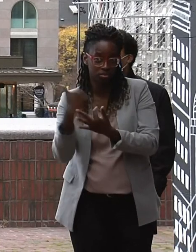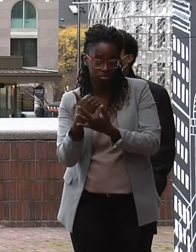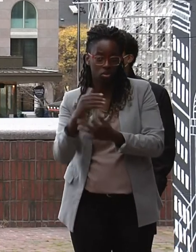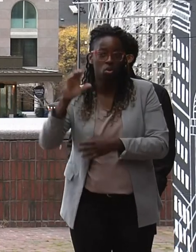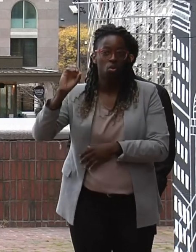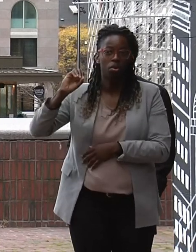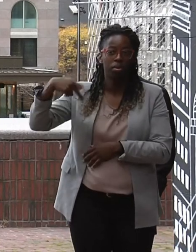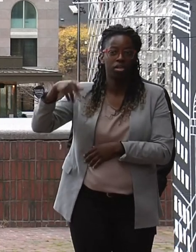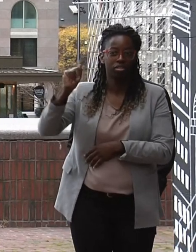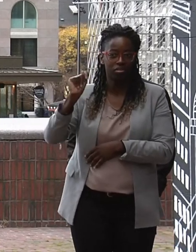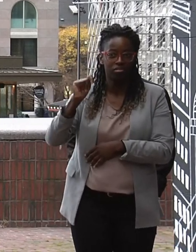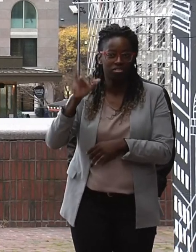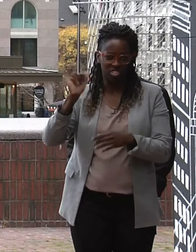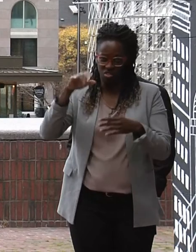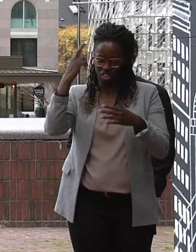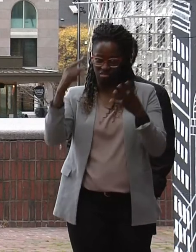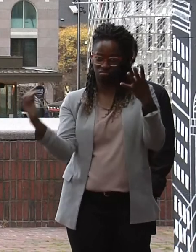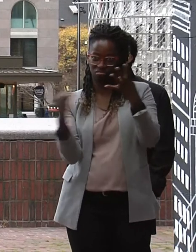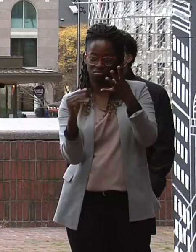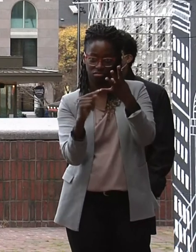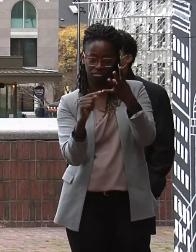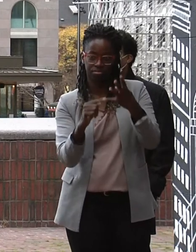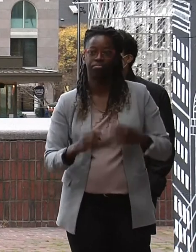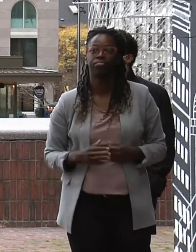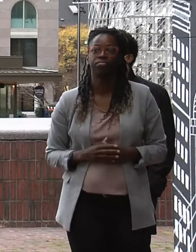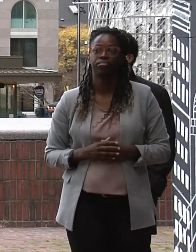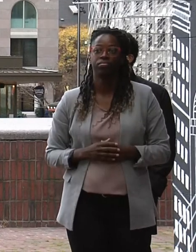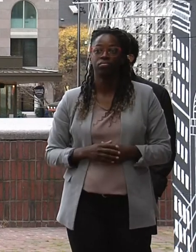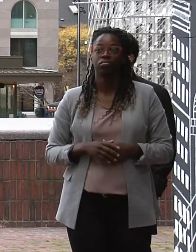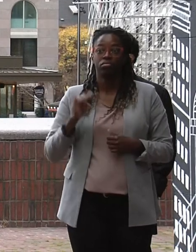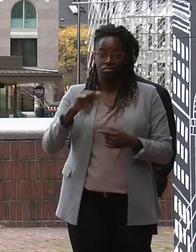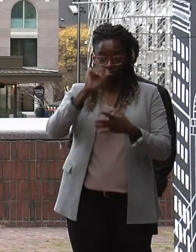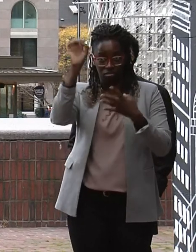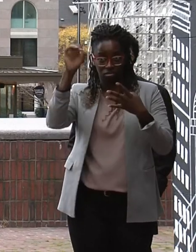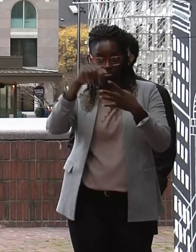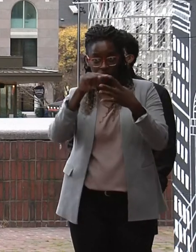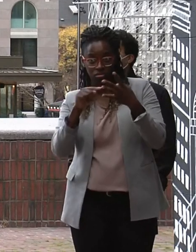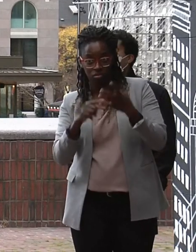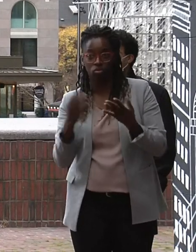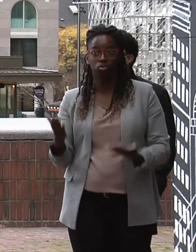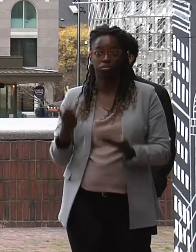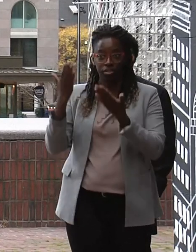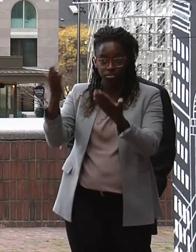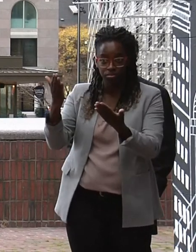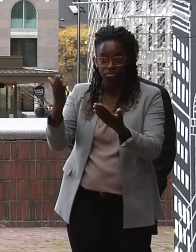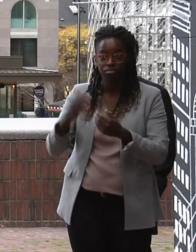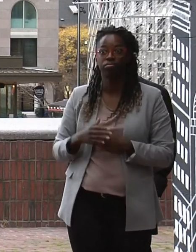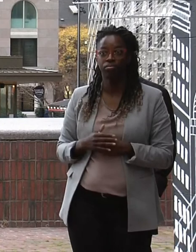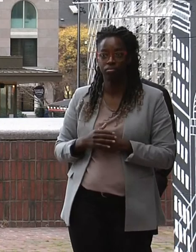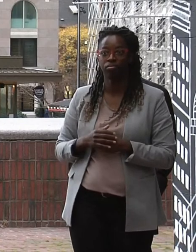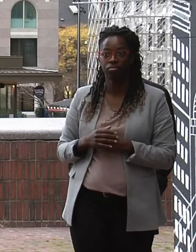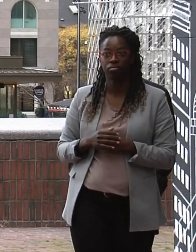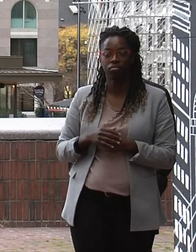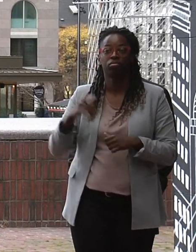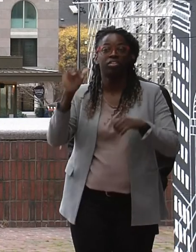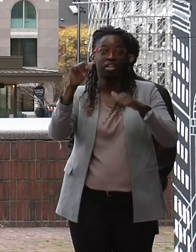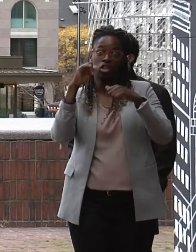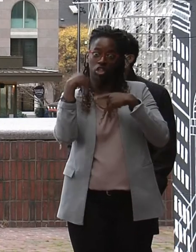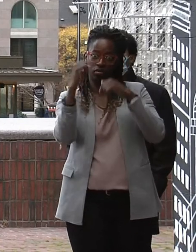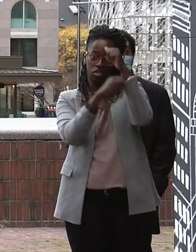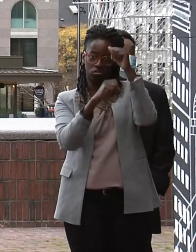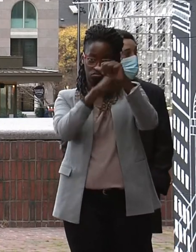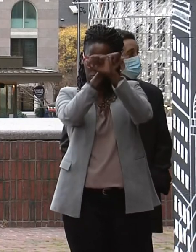recommendations certainly serve as what we would describe as a foundation for this work, and